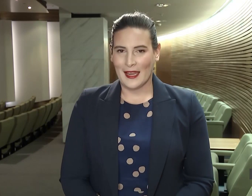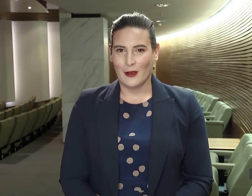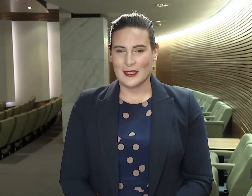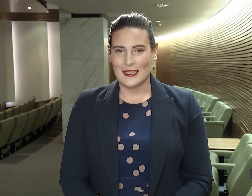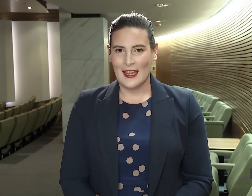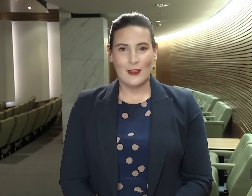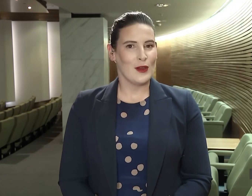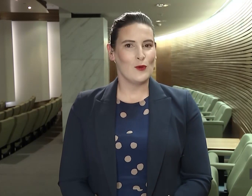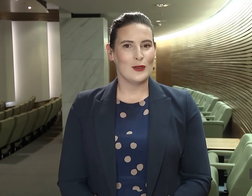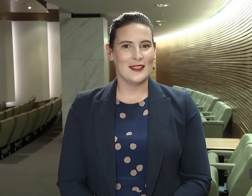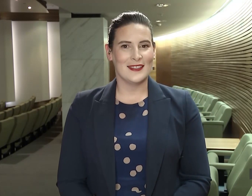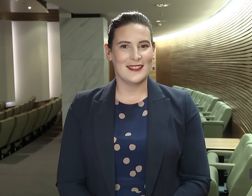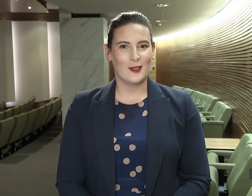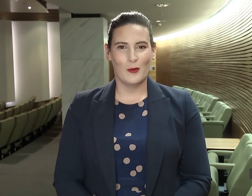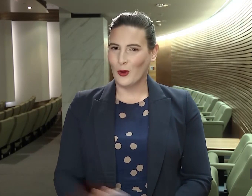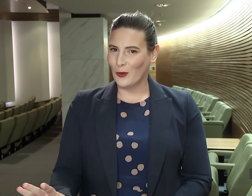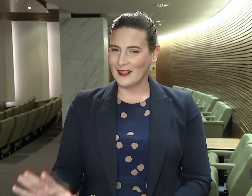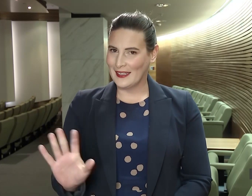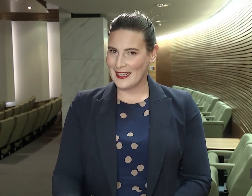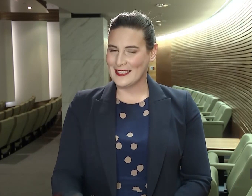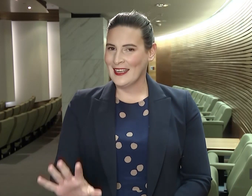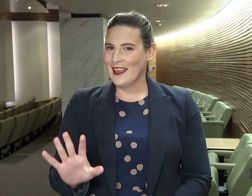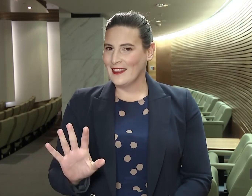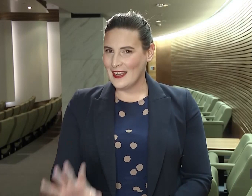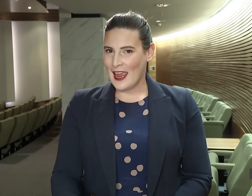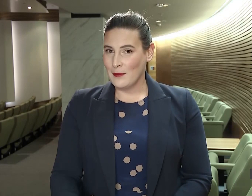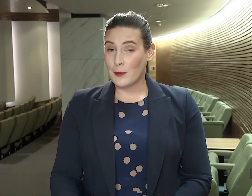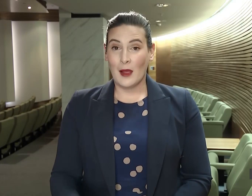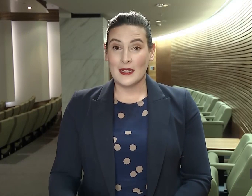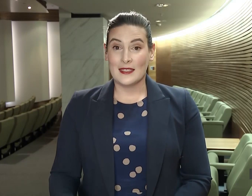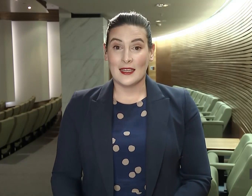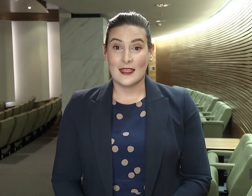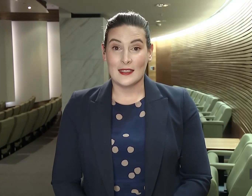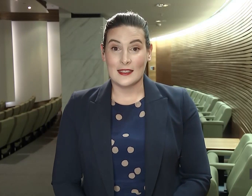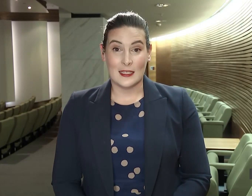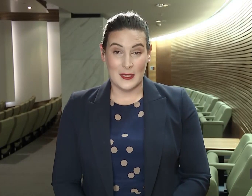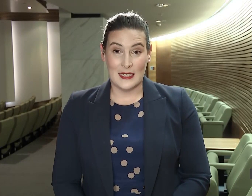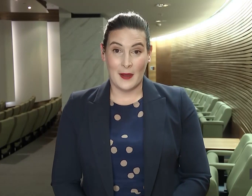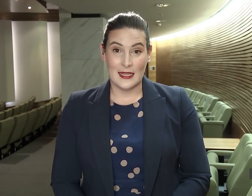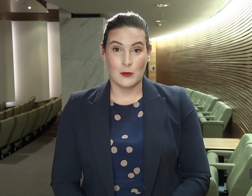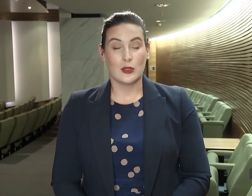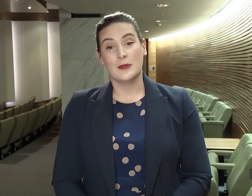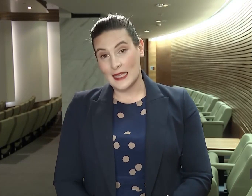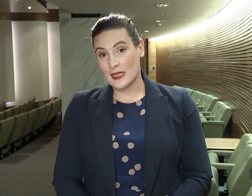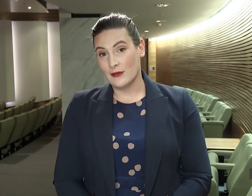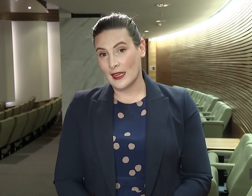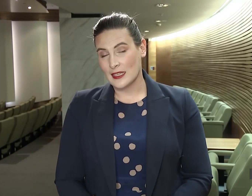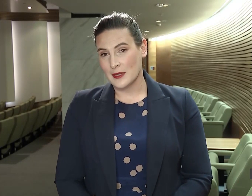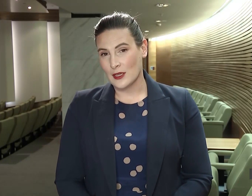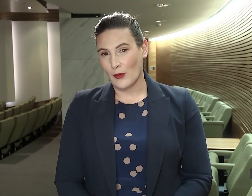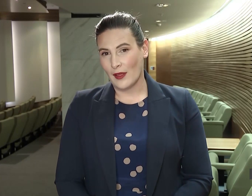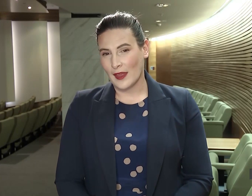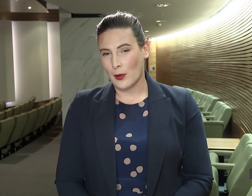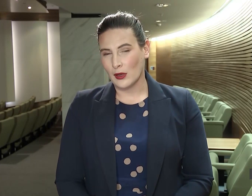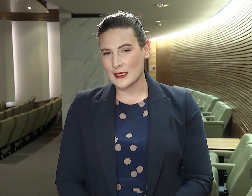got a makeover today. Three Waters is no more. Well, at least the name. The Prime Minister is expected to make some more substantive